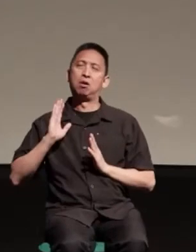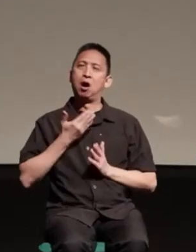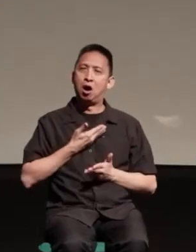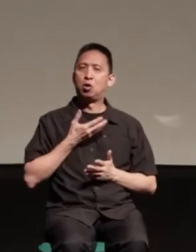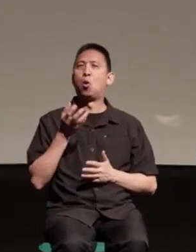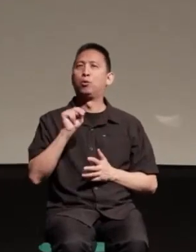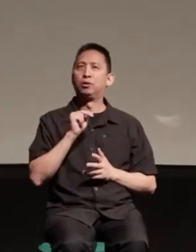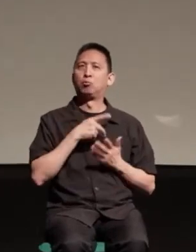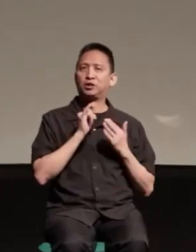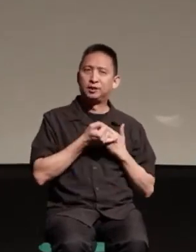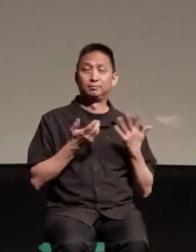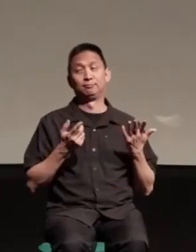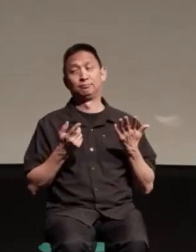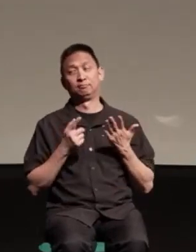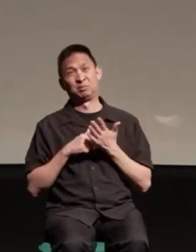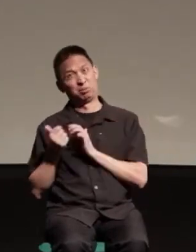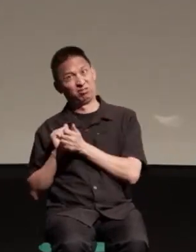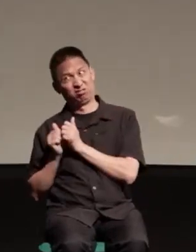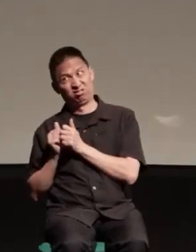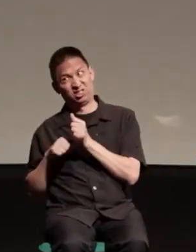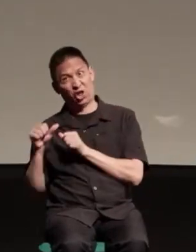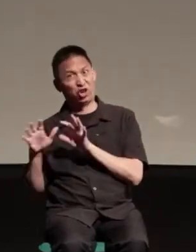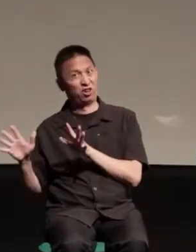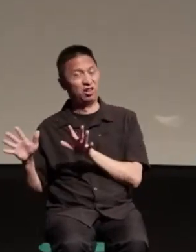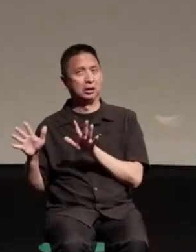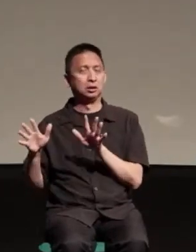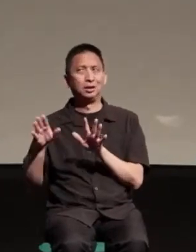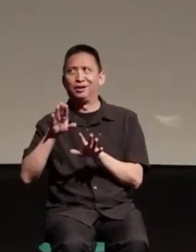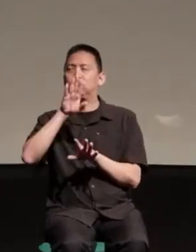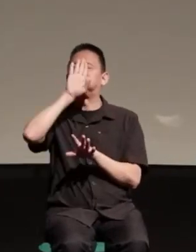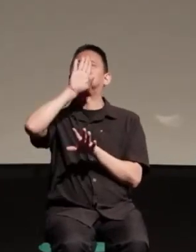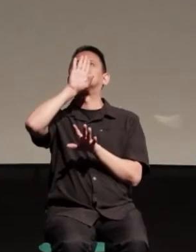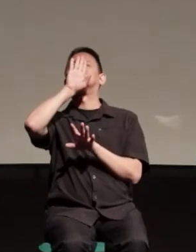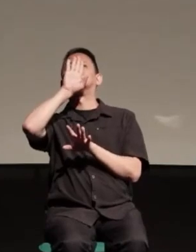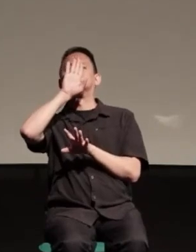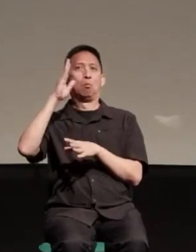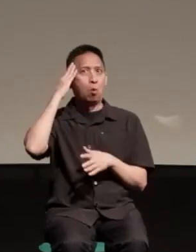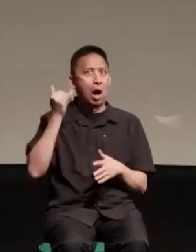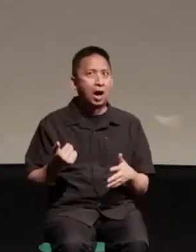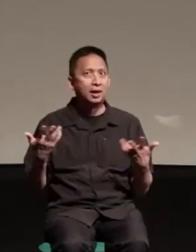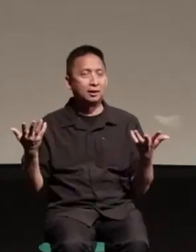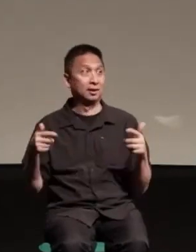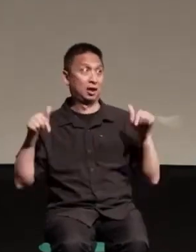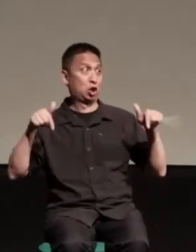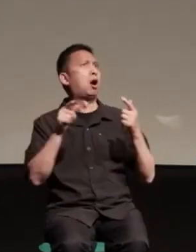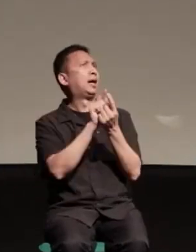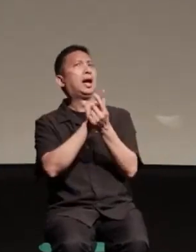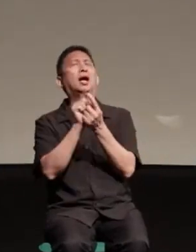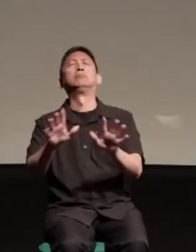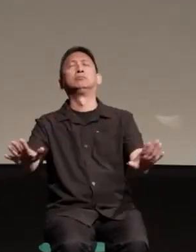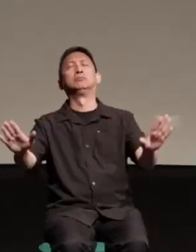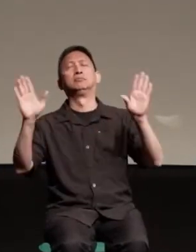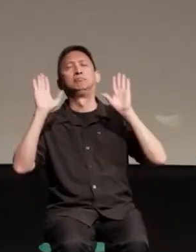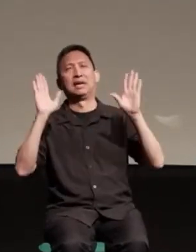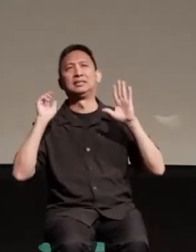sometimes against each other, because it's really frustrating sometimes that I met here a lot of great filmmakers and we're